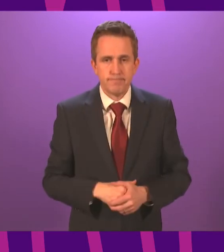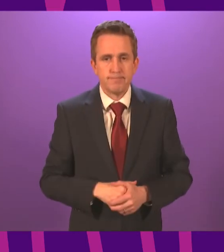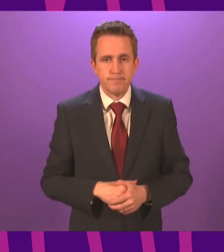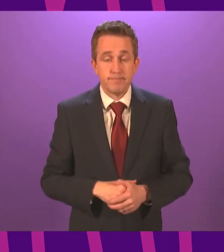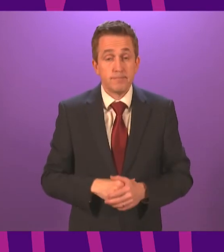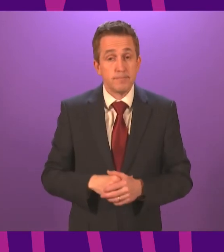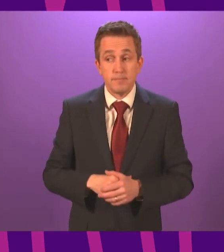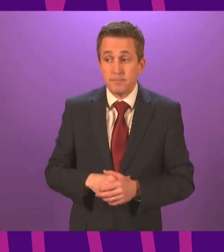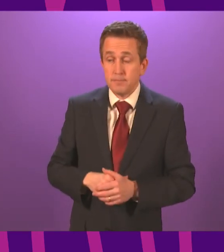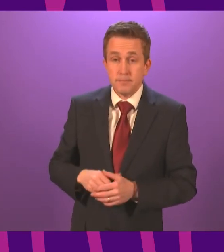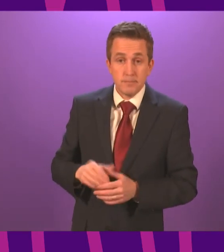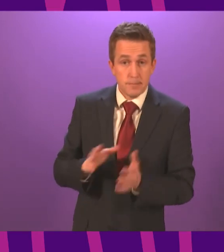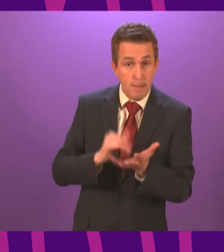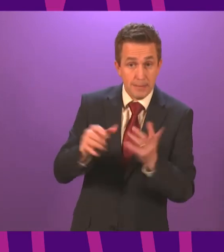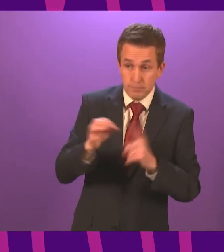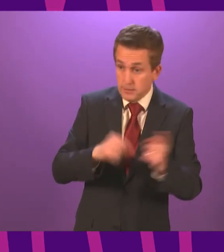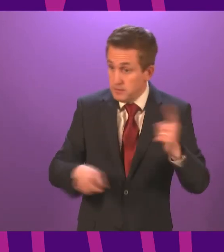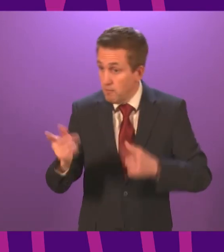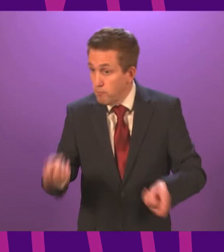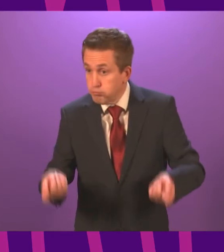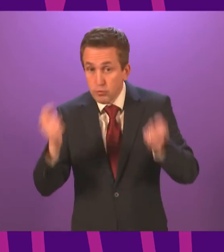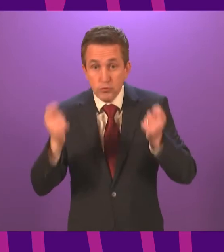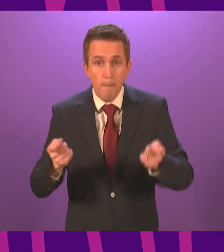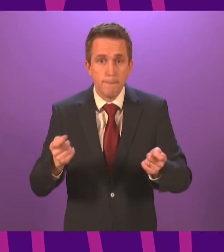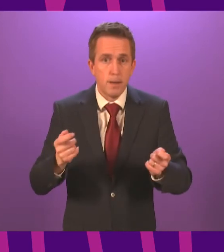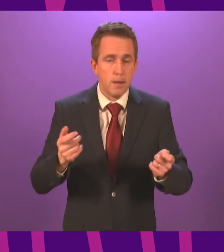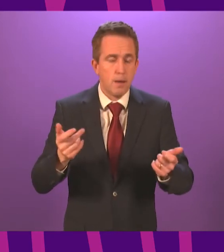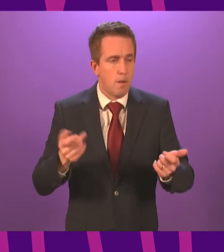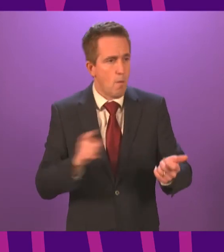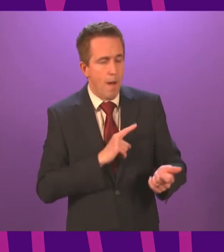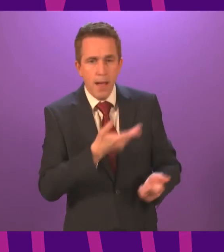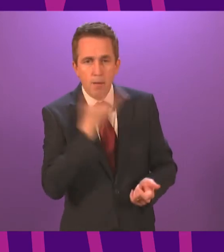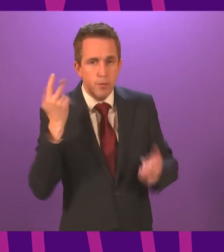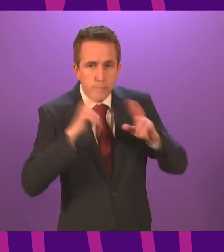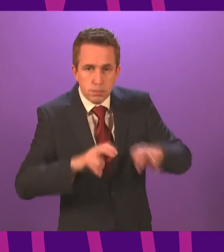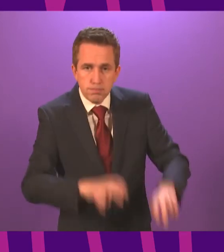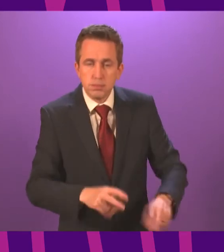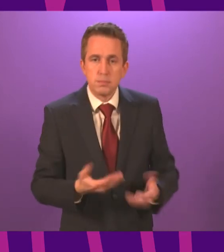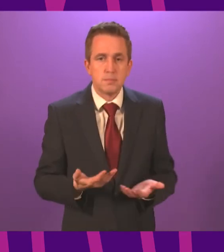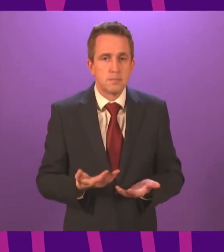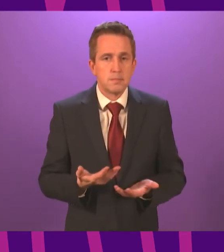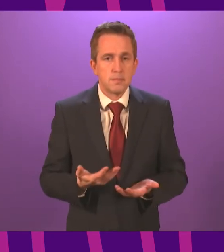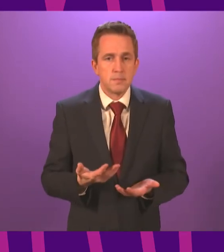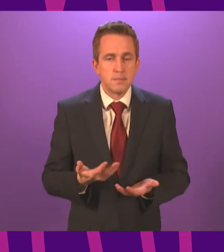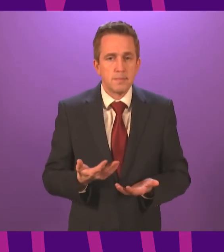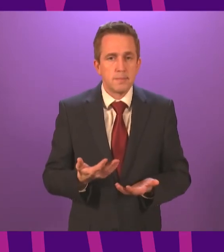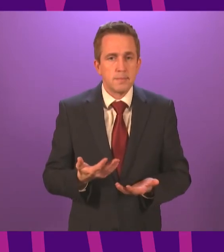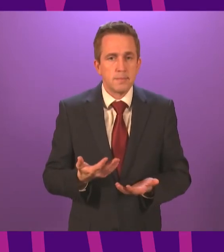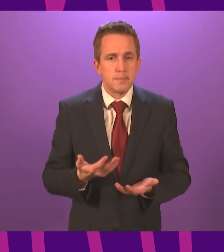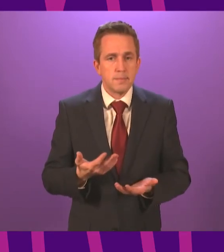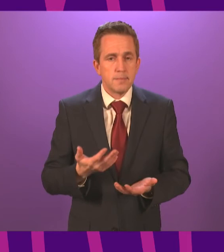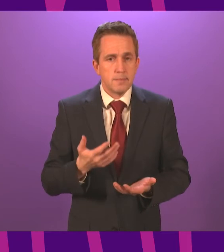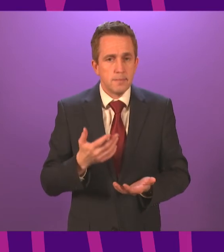rightly raised the issue of parliamentary scrutiny of such regulations, given the direct impact